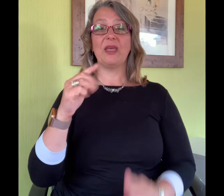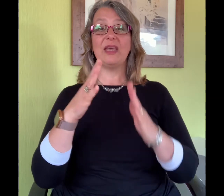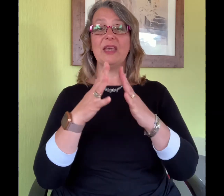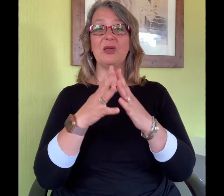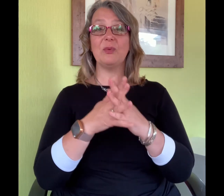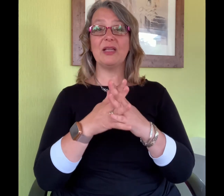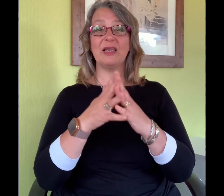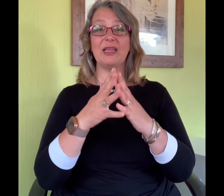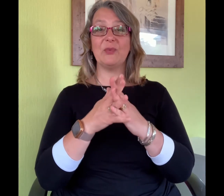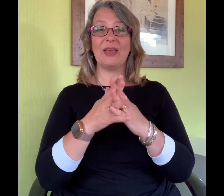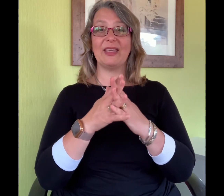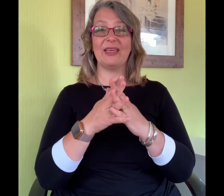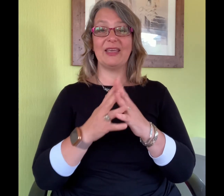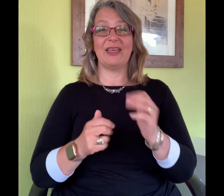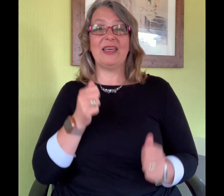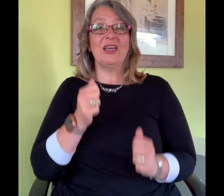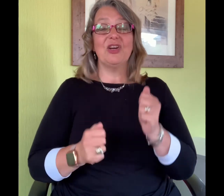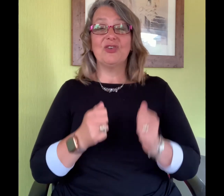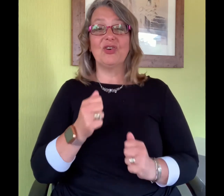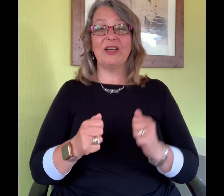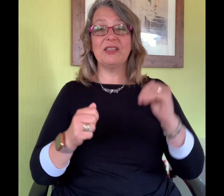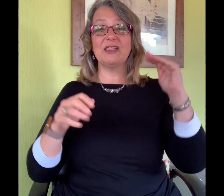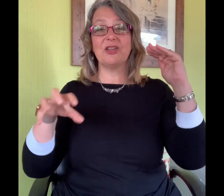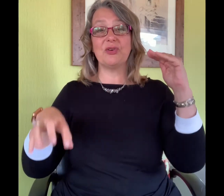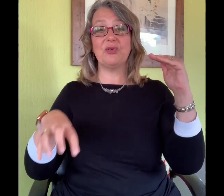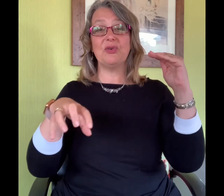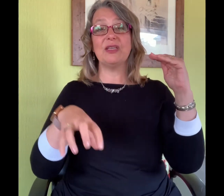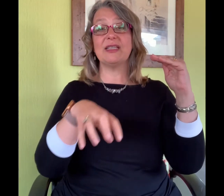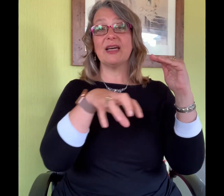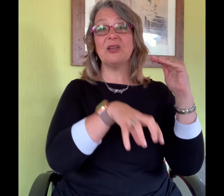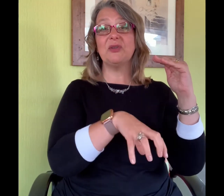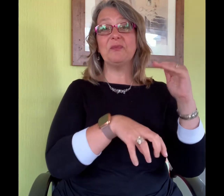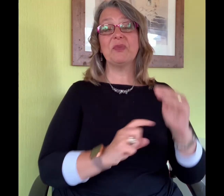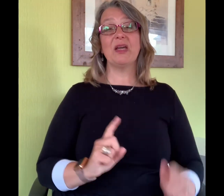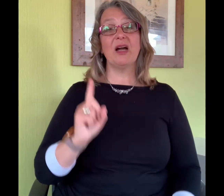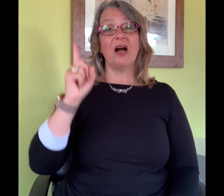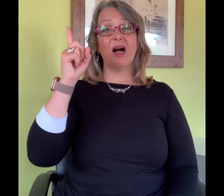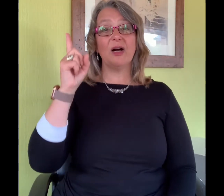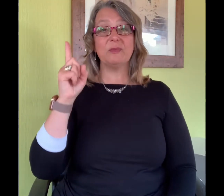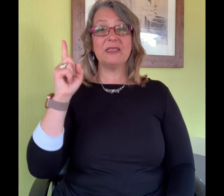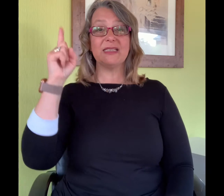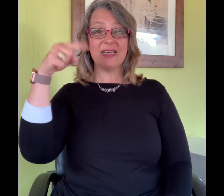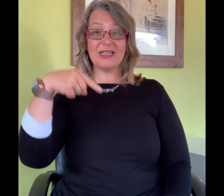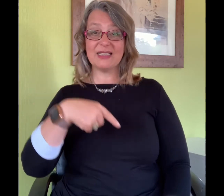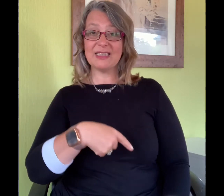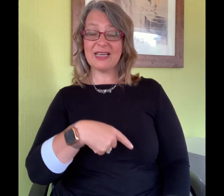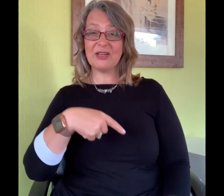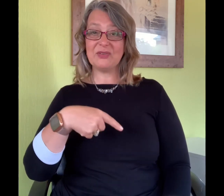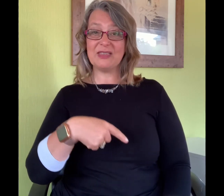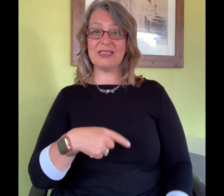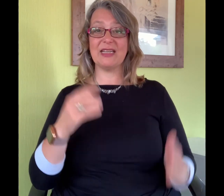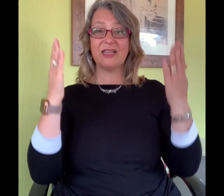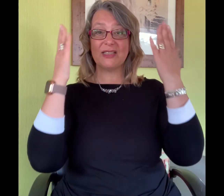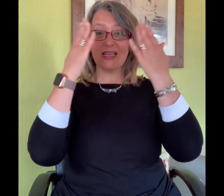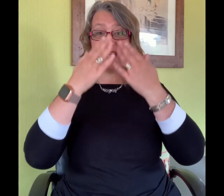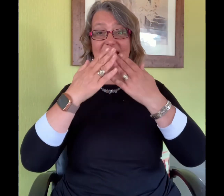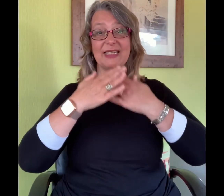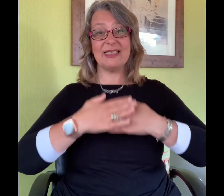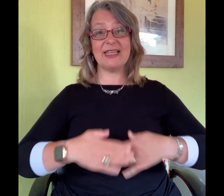Wee Willie Winkie runs through the town, upstairs and downstairs in his